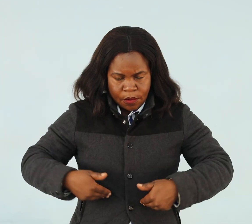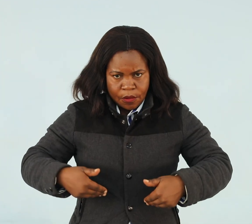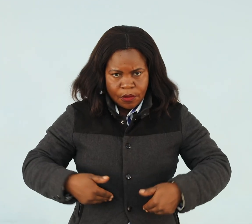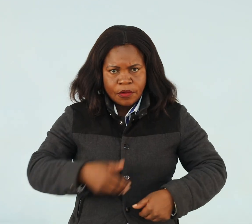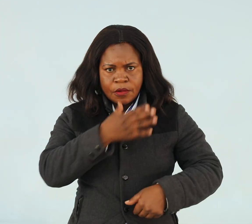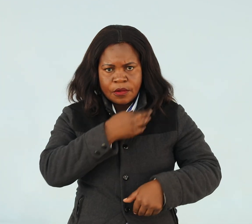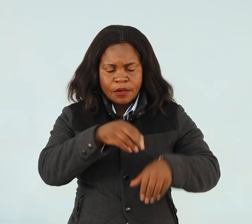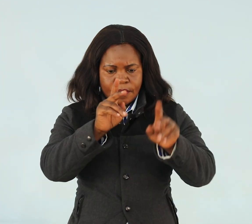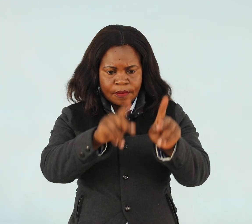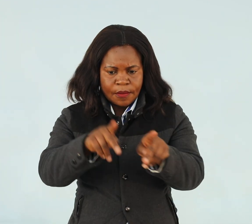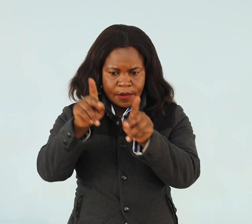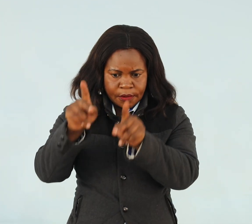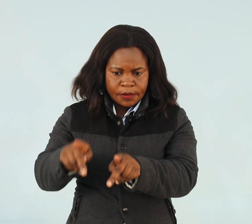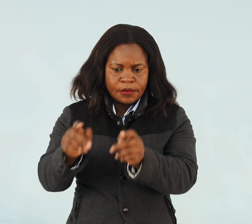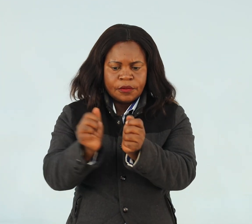with disabilities.